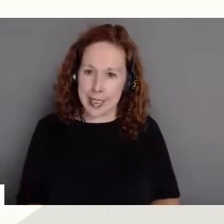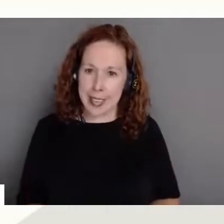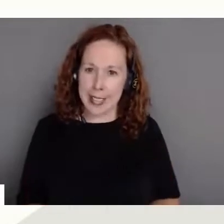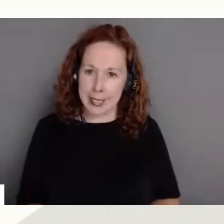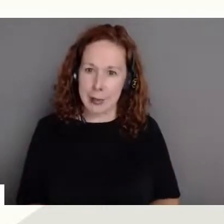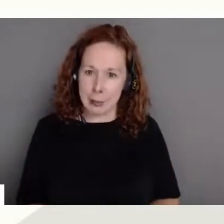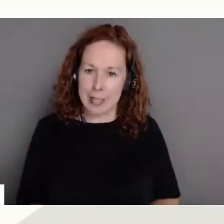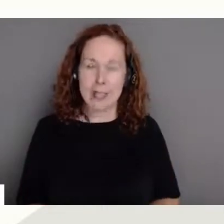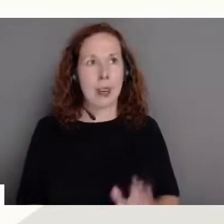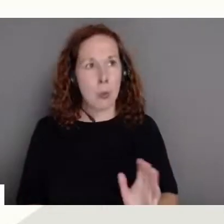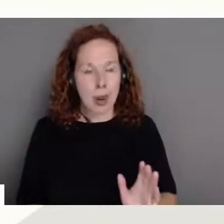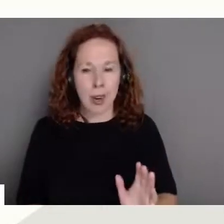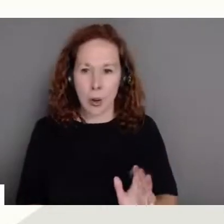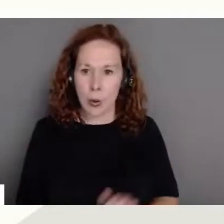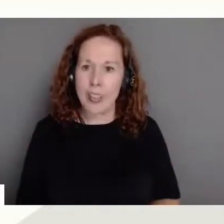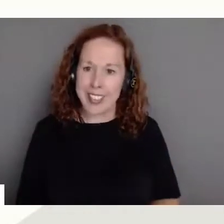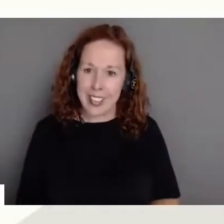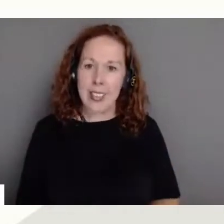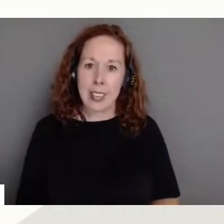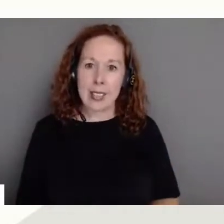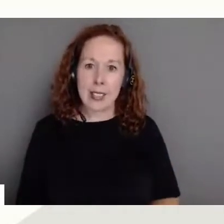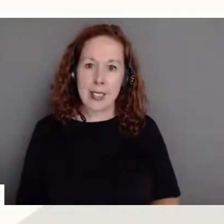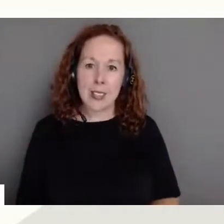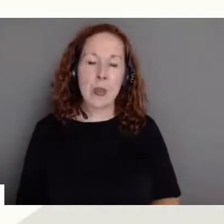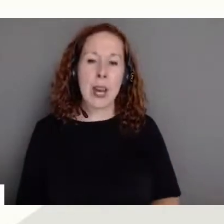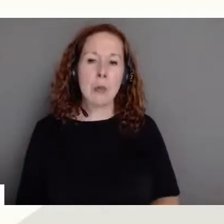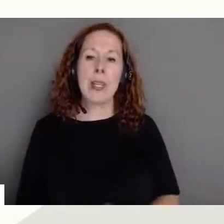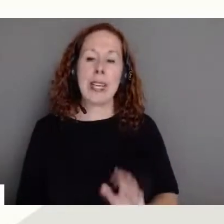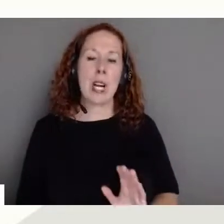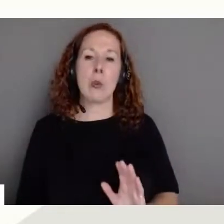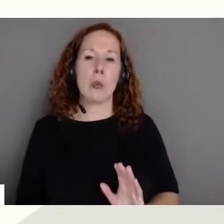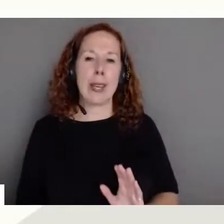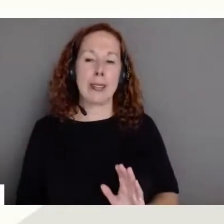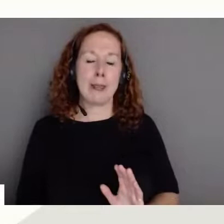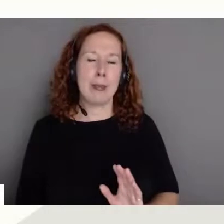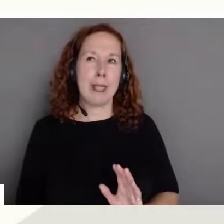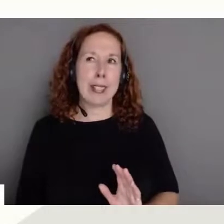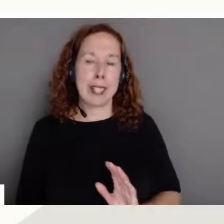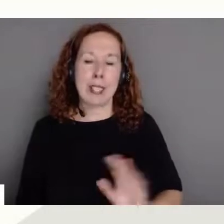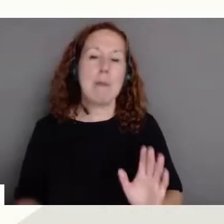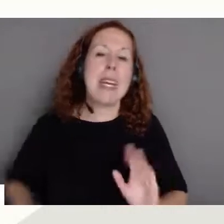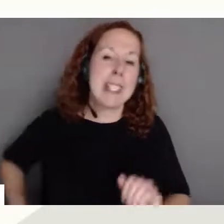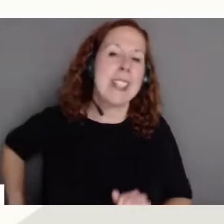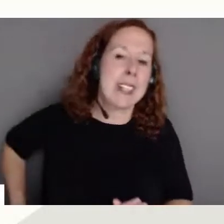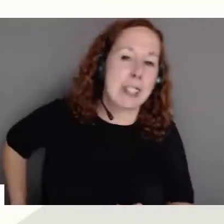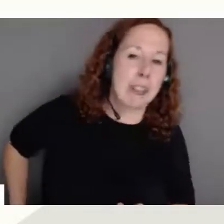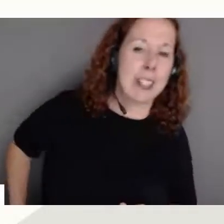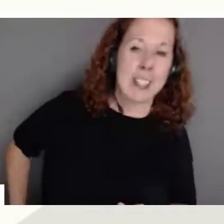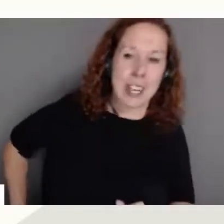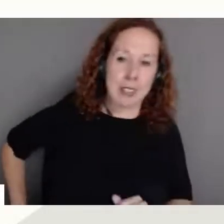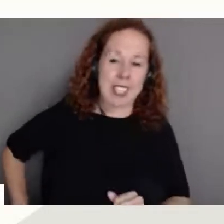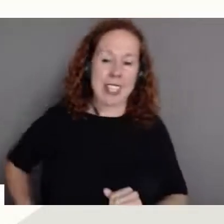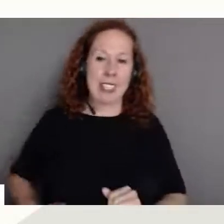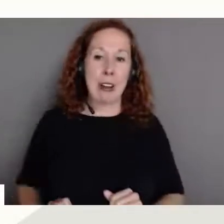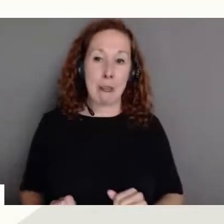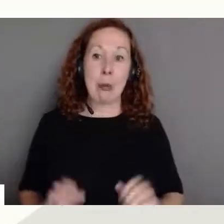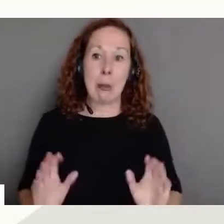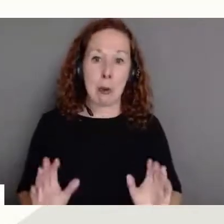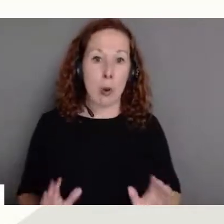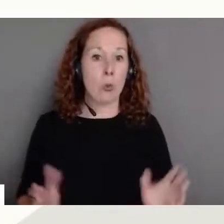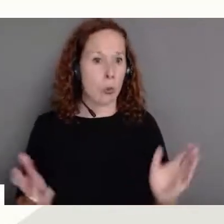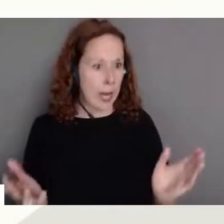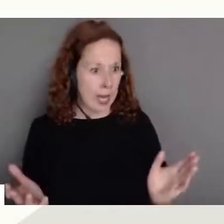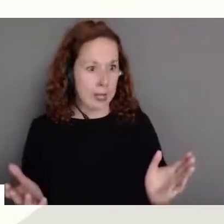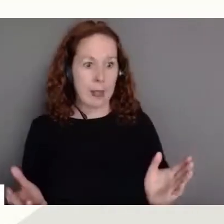And it's like, wow, Right. it's so that really helped. Like it's amazing the difference that I've seen of when